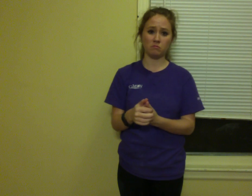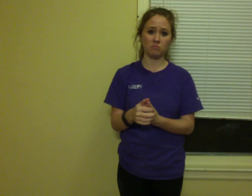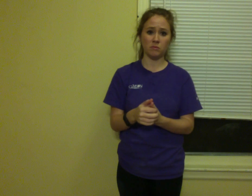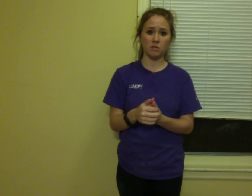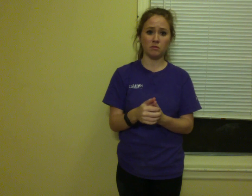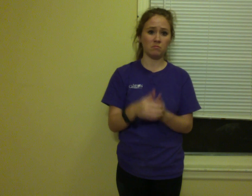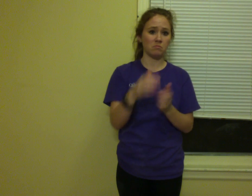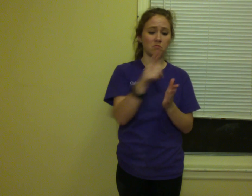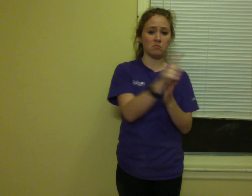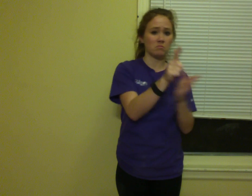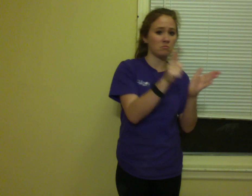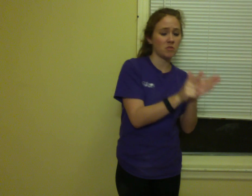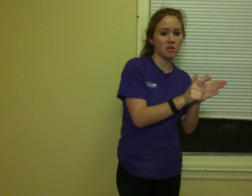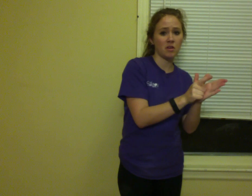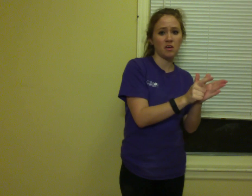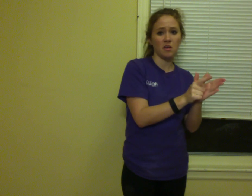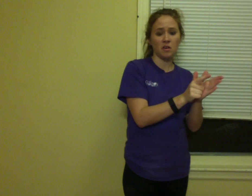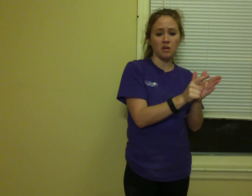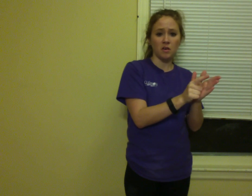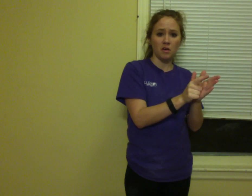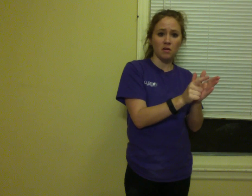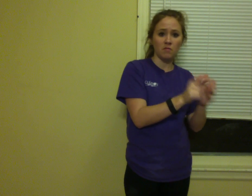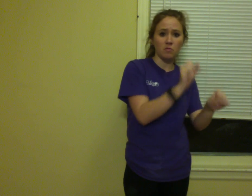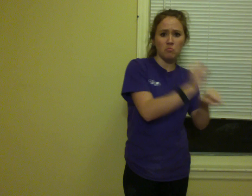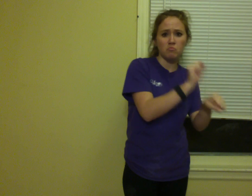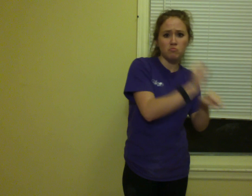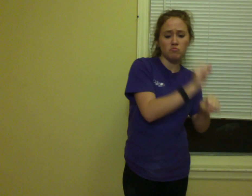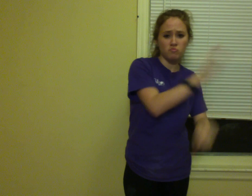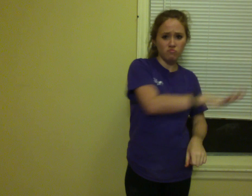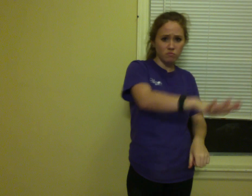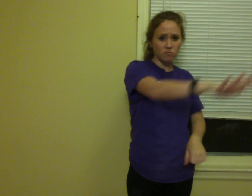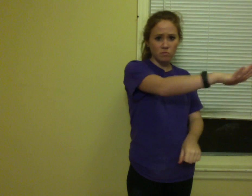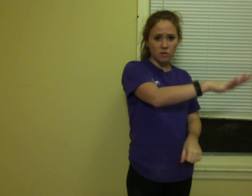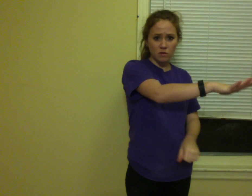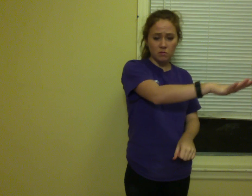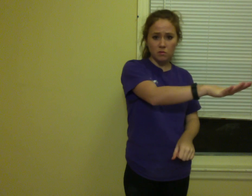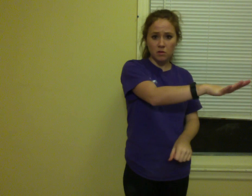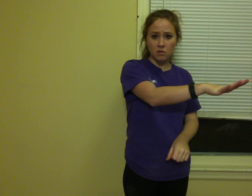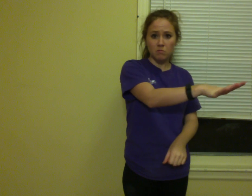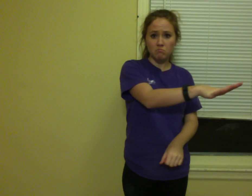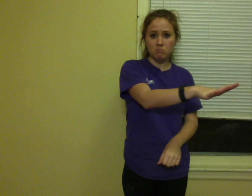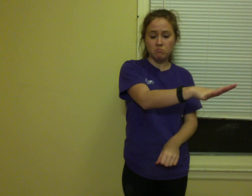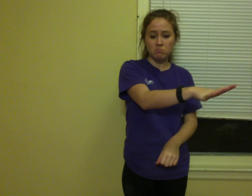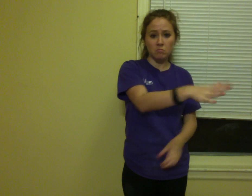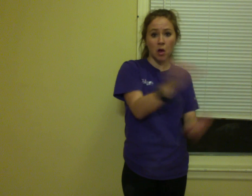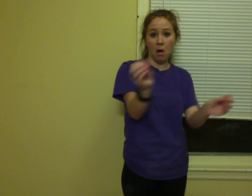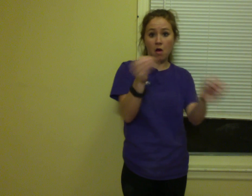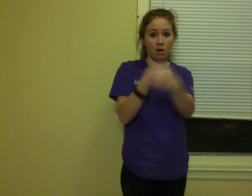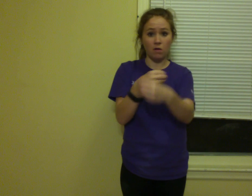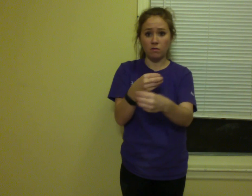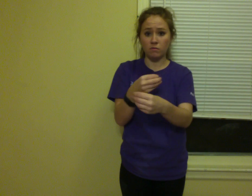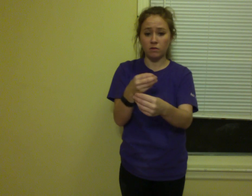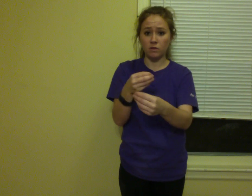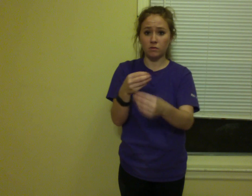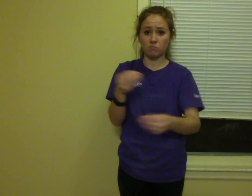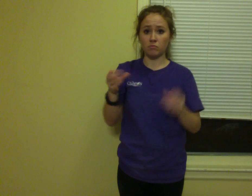men from the factories, office holders who are drawn from representative groups of the community.